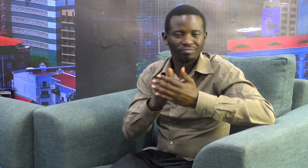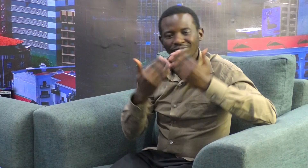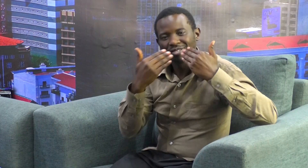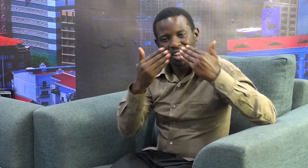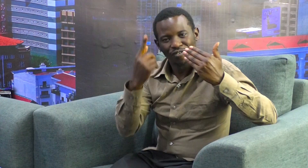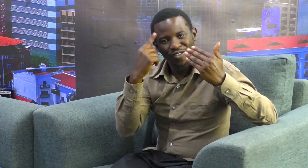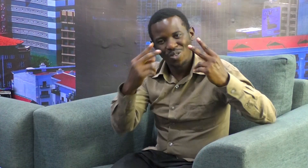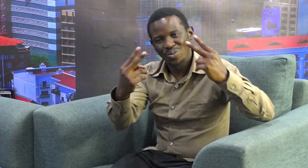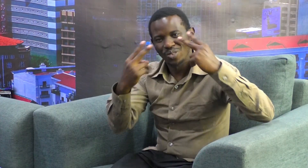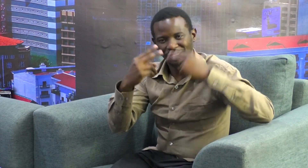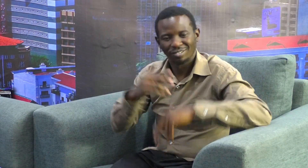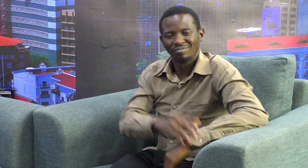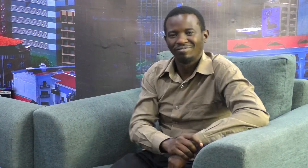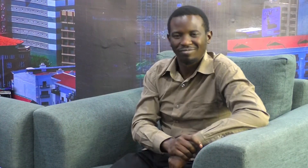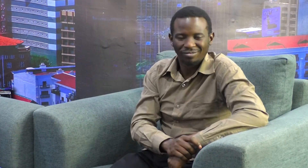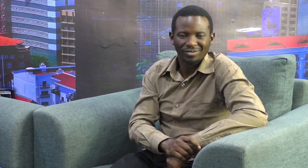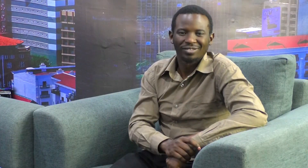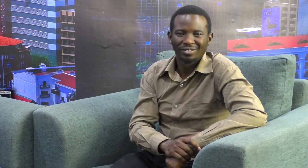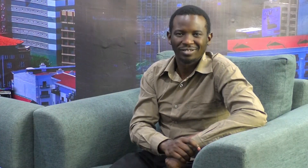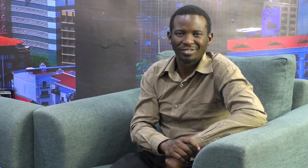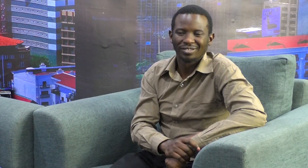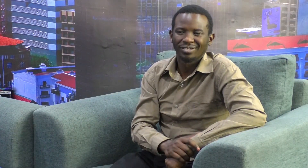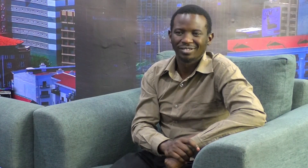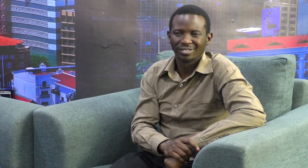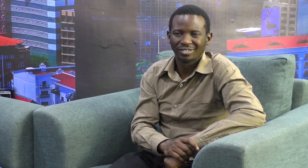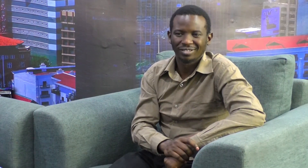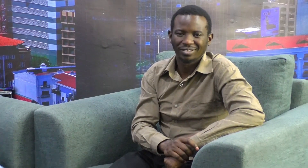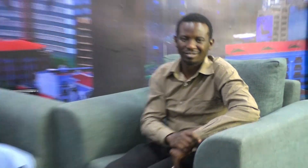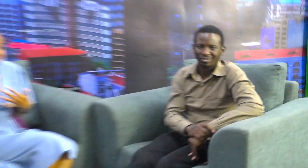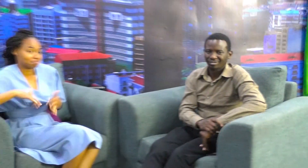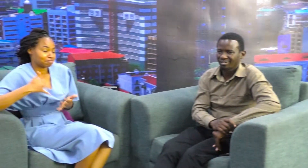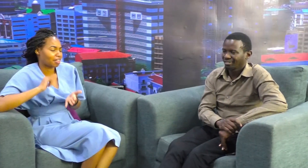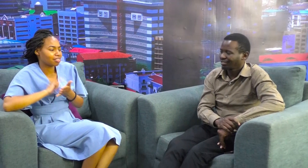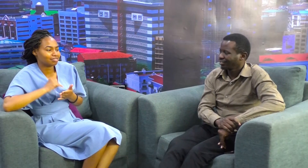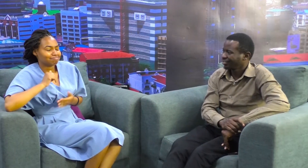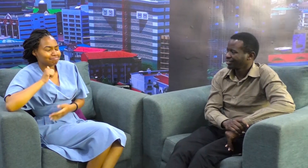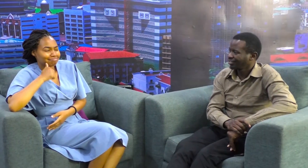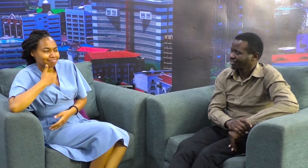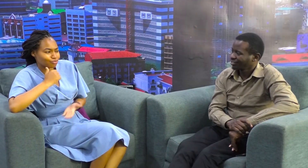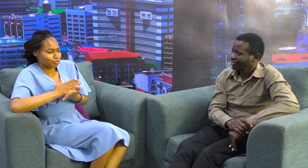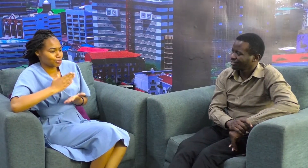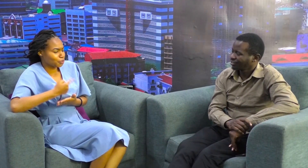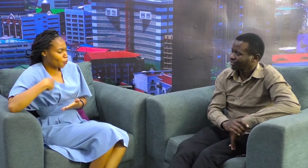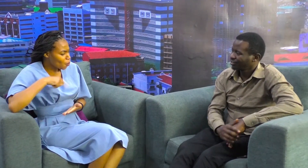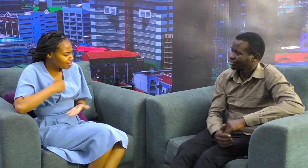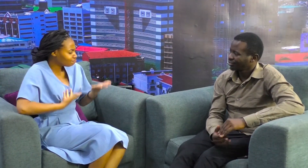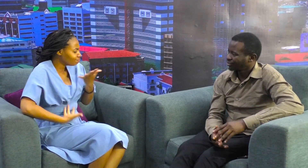the benefit for the deaf people, so don't give up. Keep on keeping on. Wow, that is really nice and